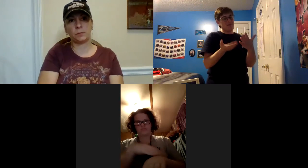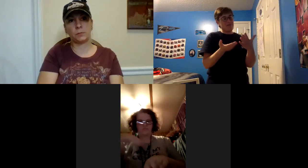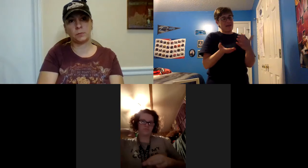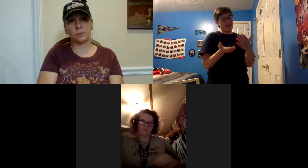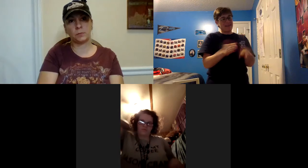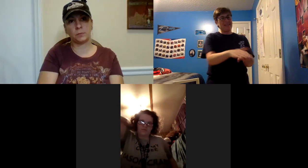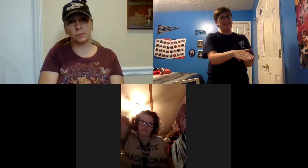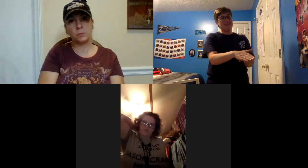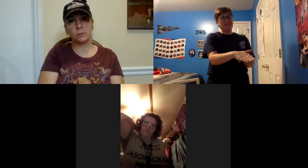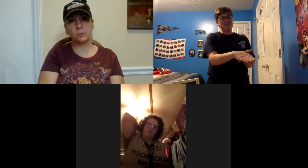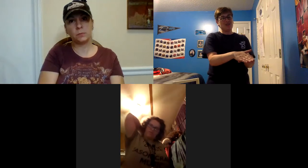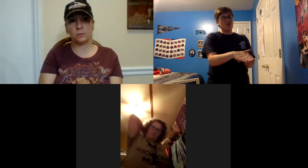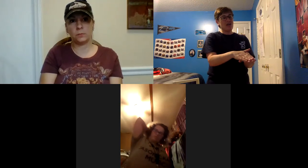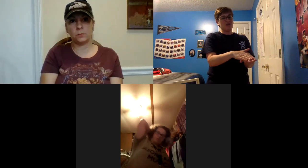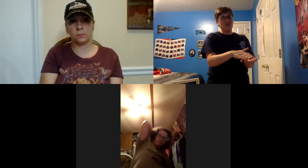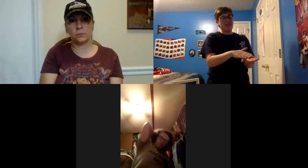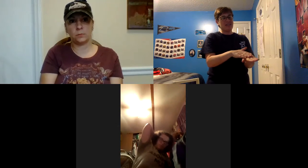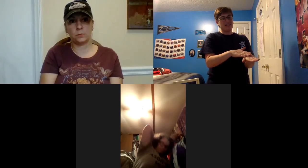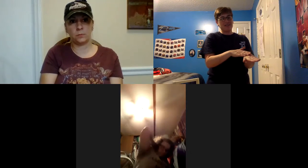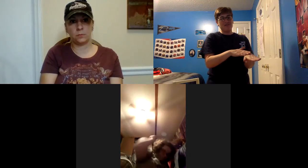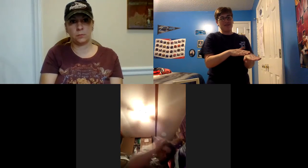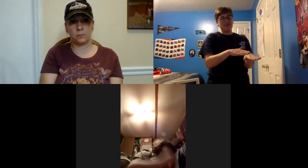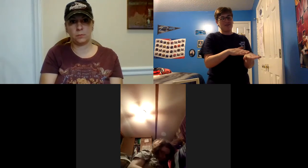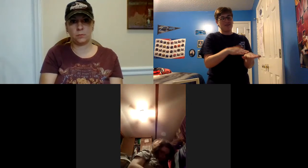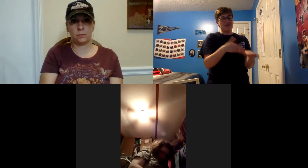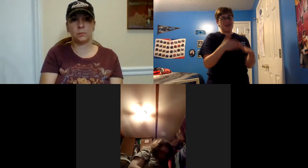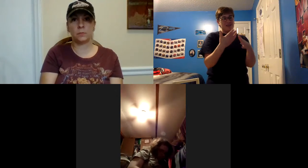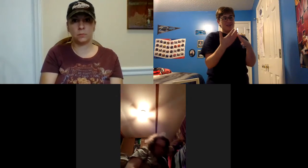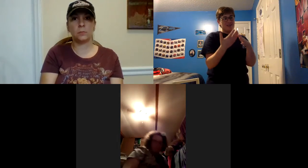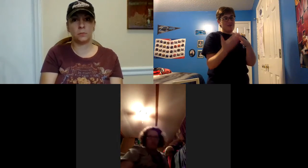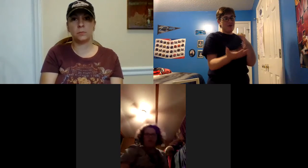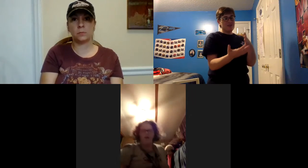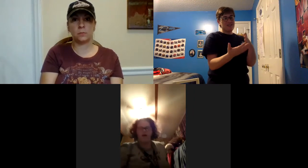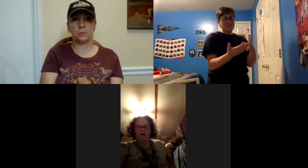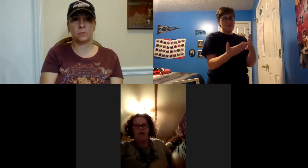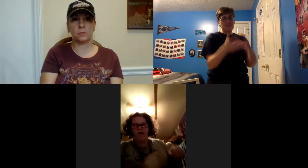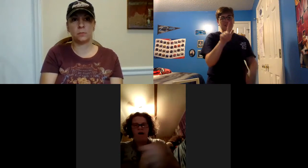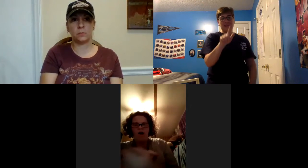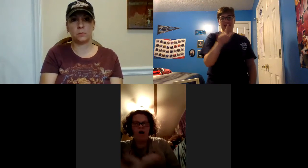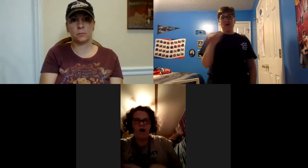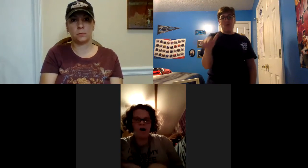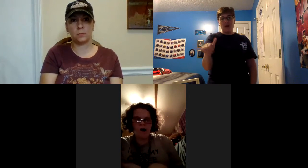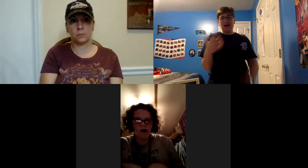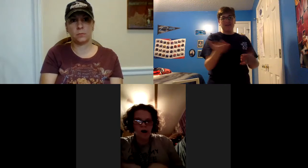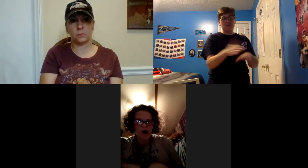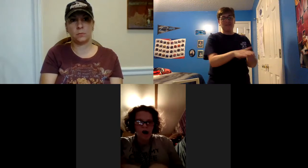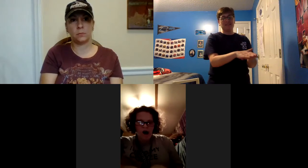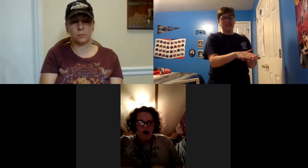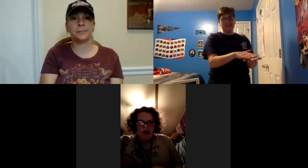this can be a bad thing because you're not doing anything different. So the person is missing that